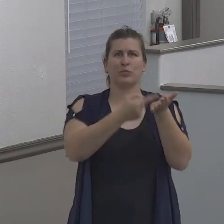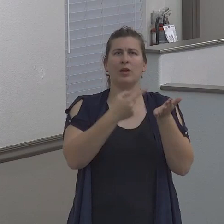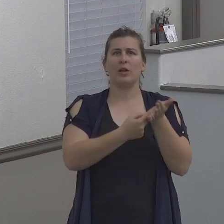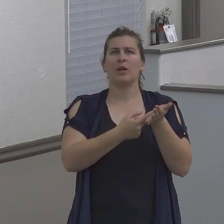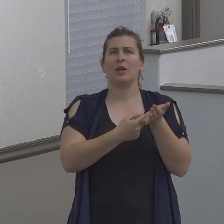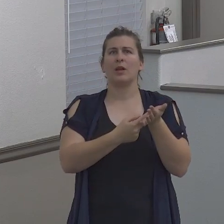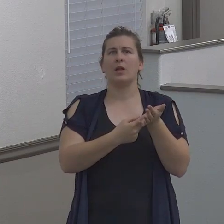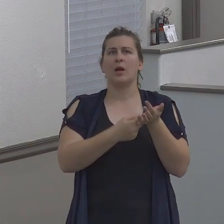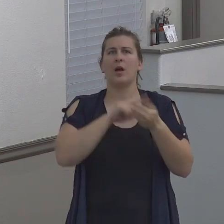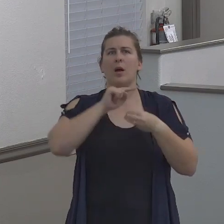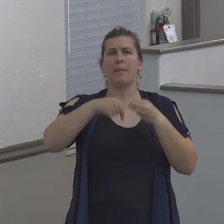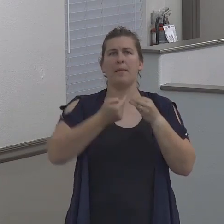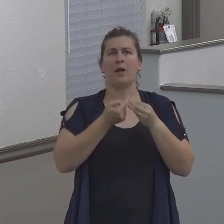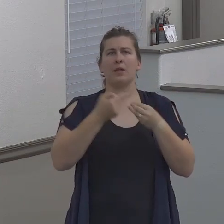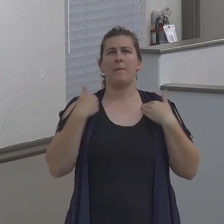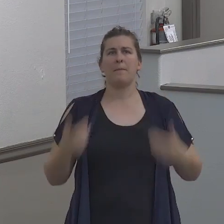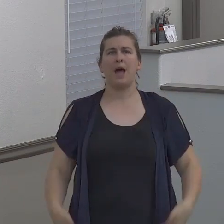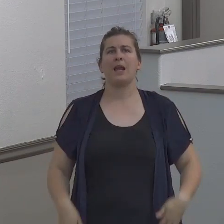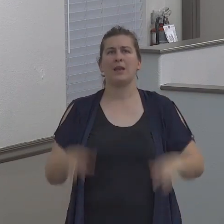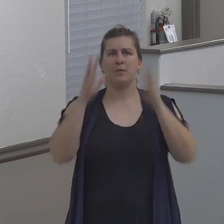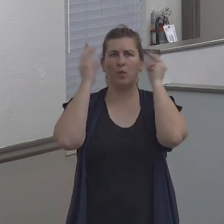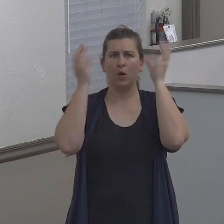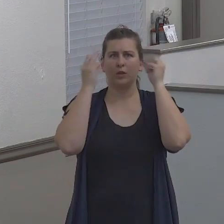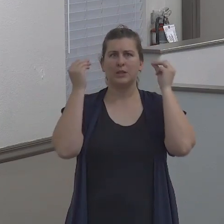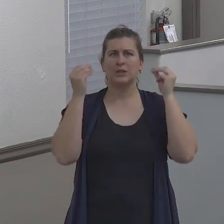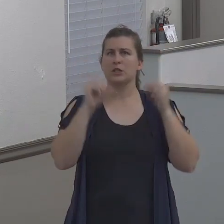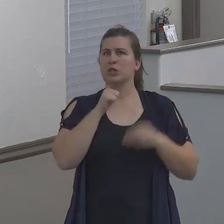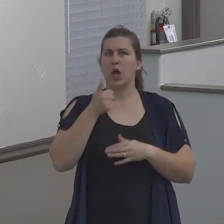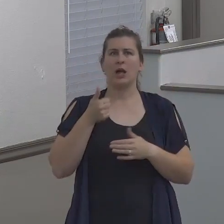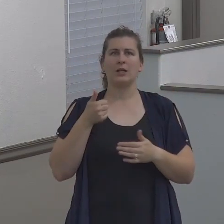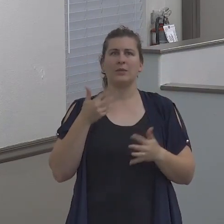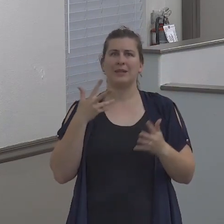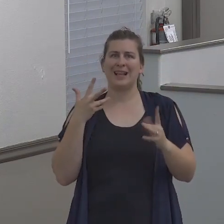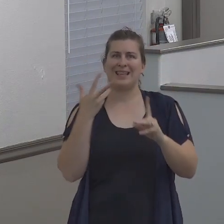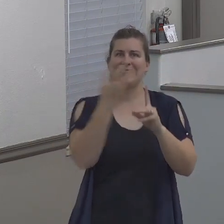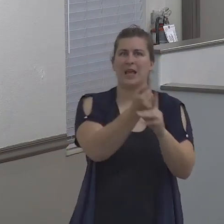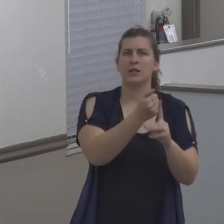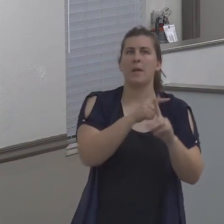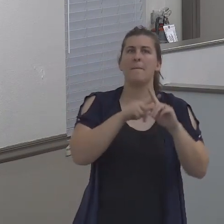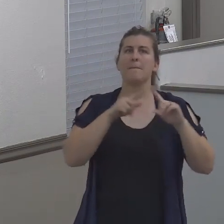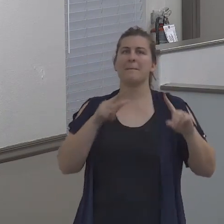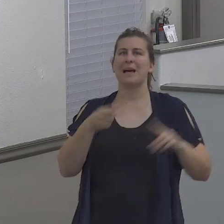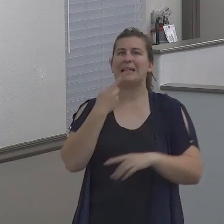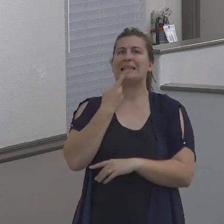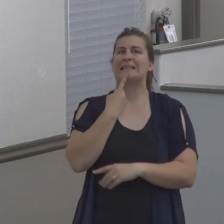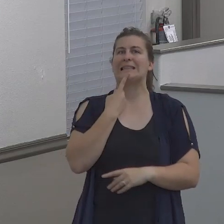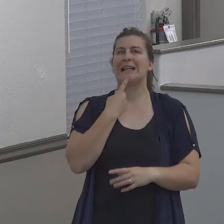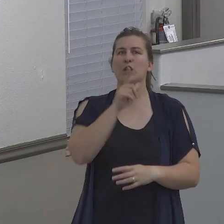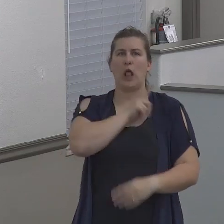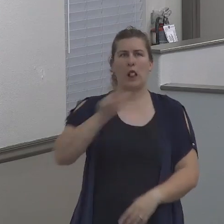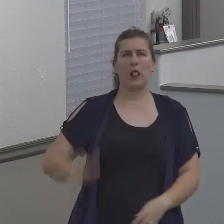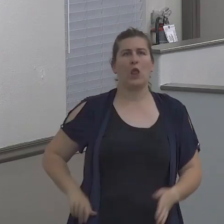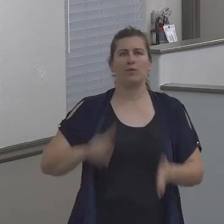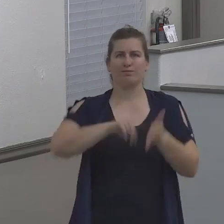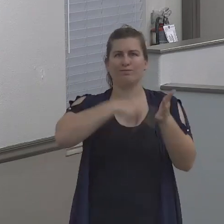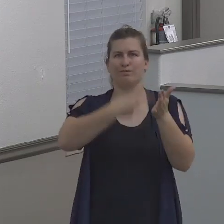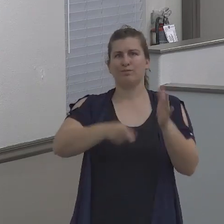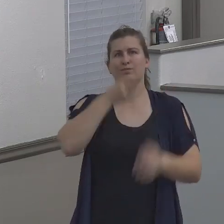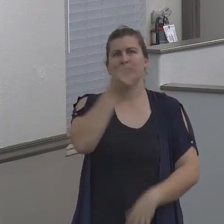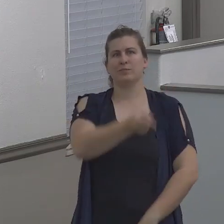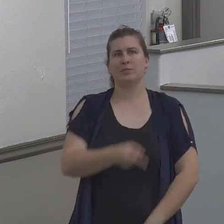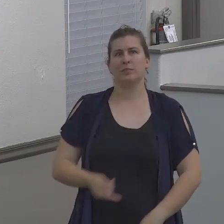durst not bring against him a railing accusation, but said, the Lord rebuke thee. It wasn't Michael rebuke